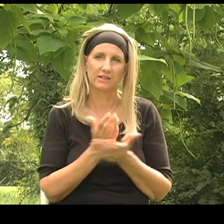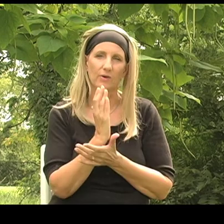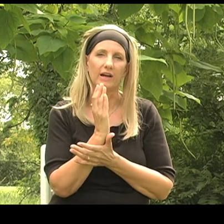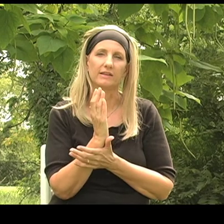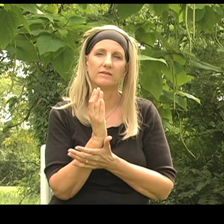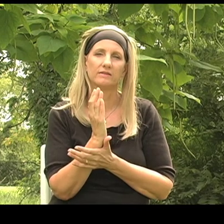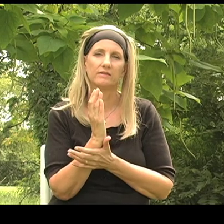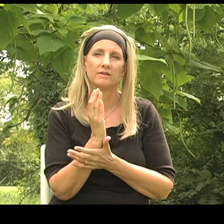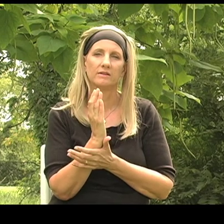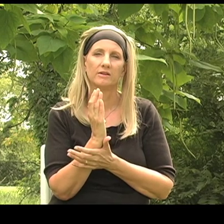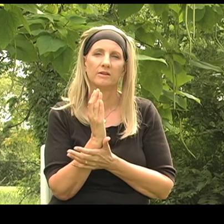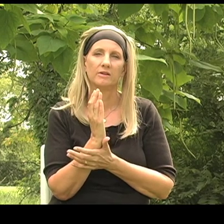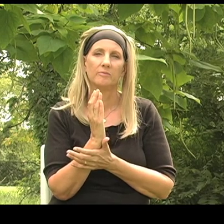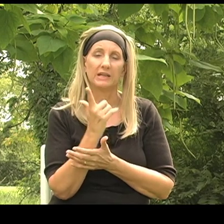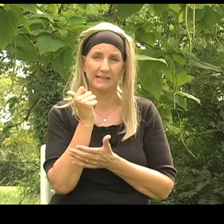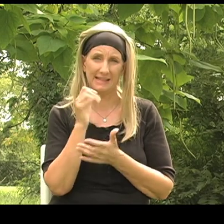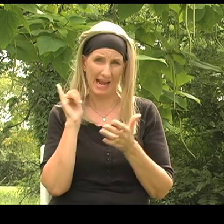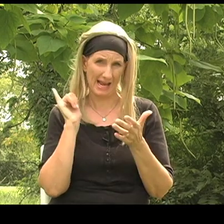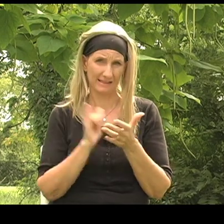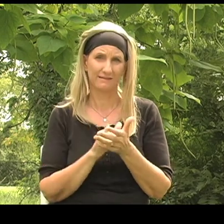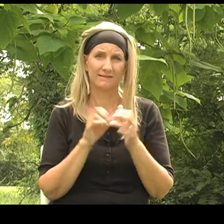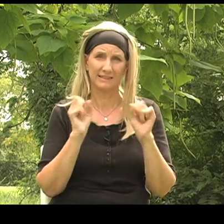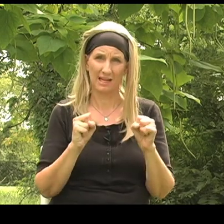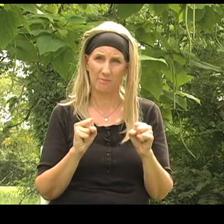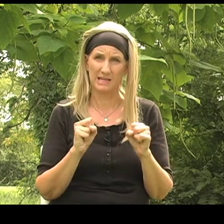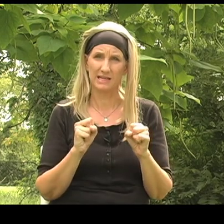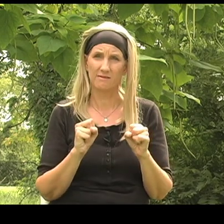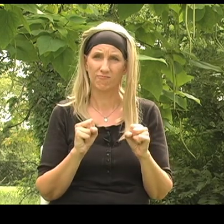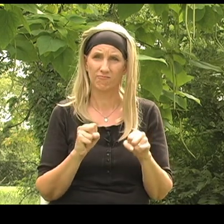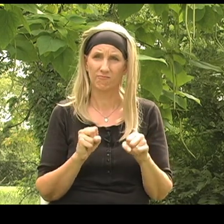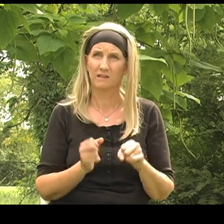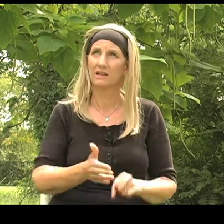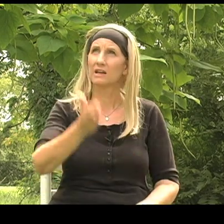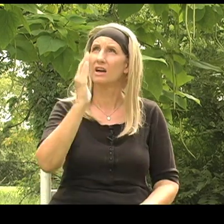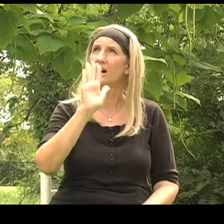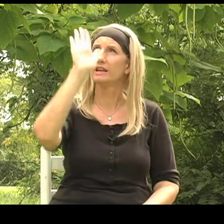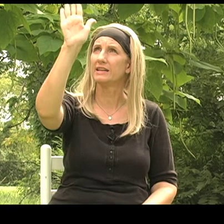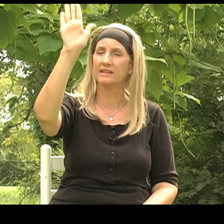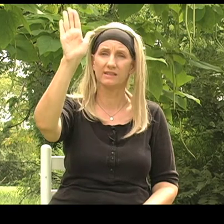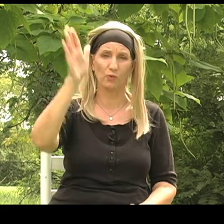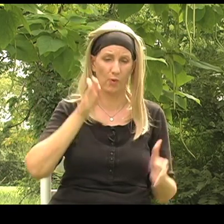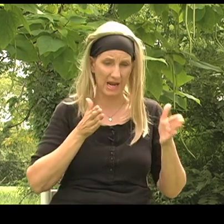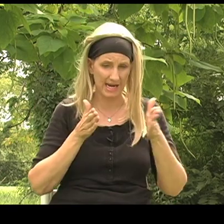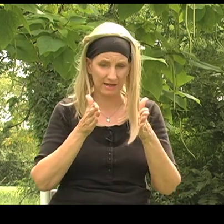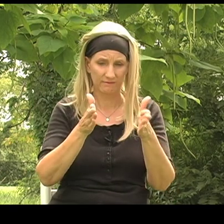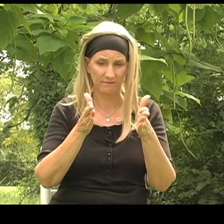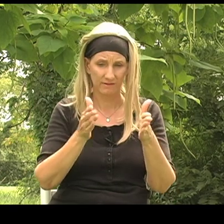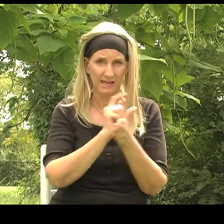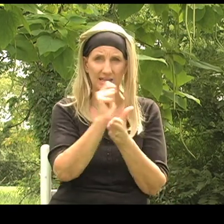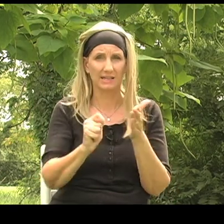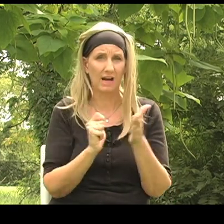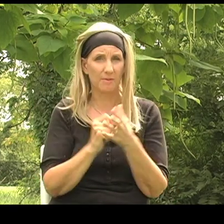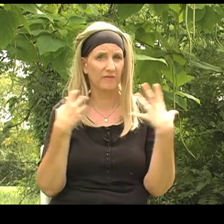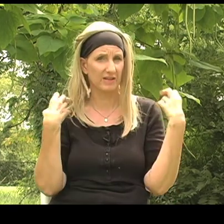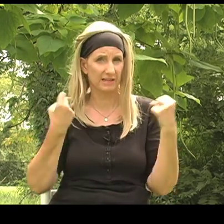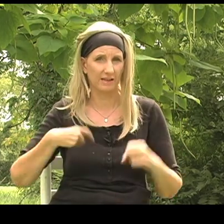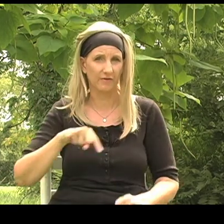right, because that can be God, His way and time of healing for